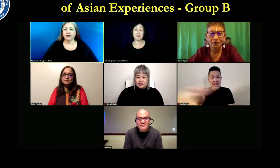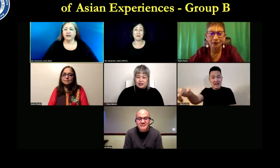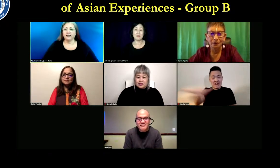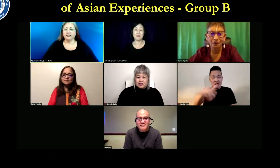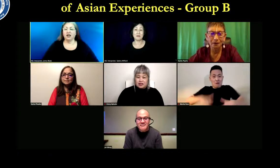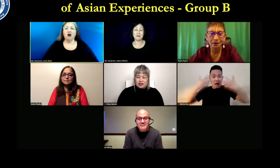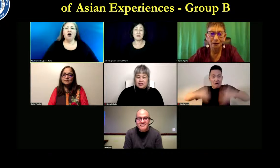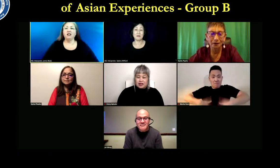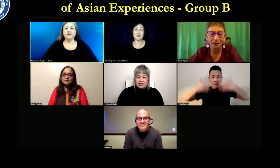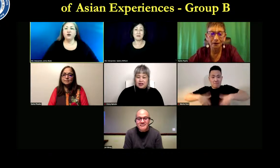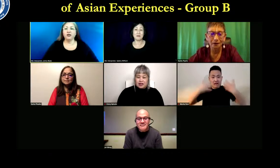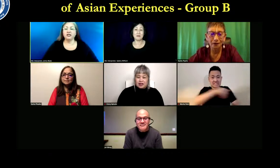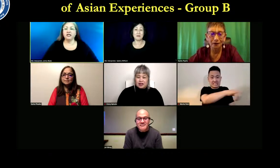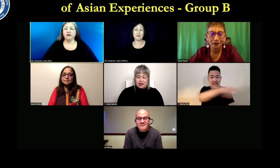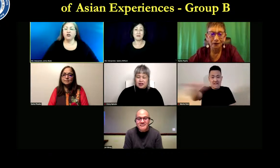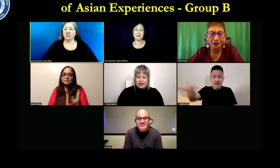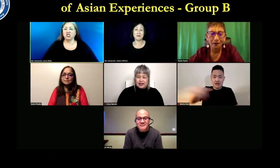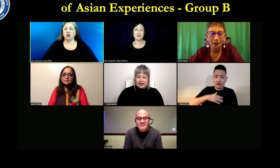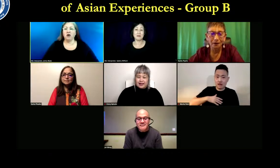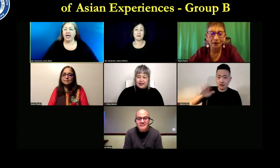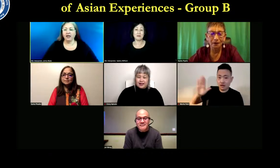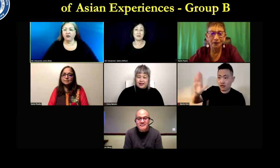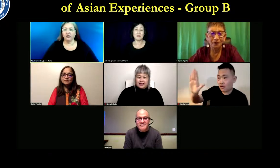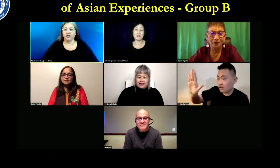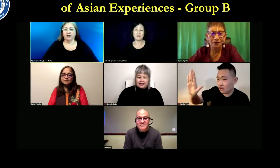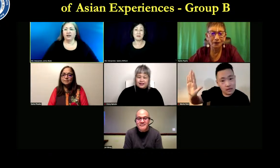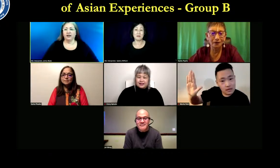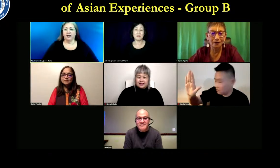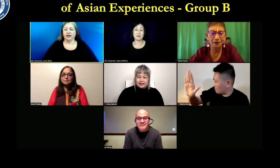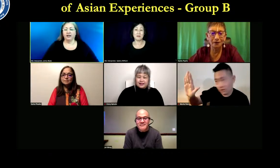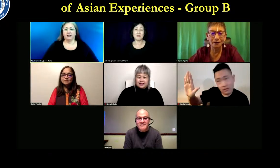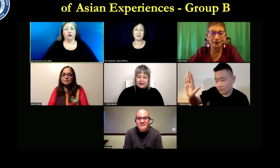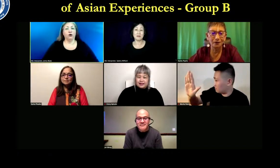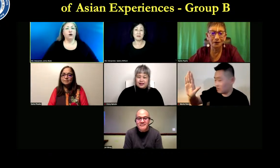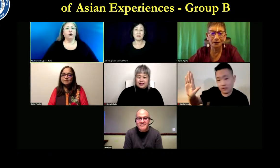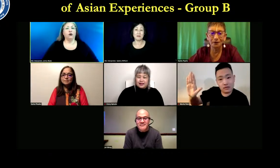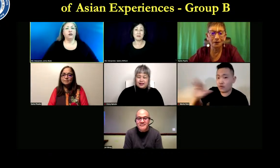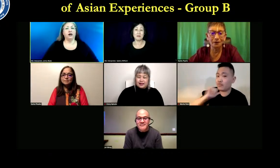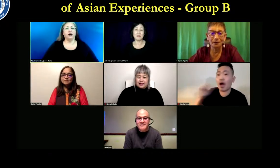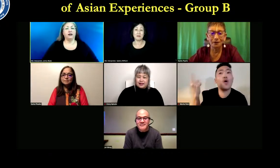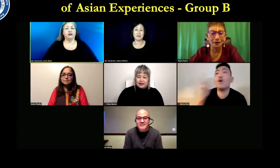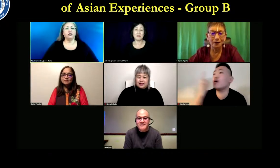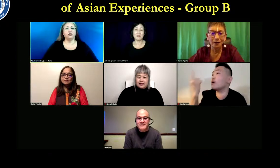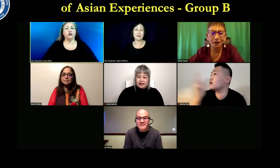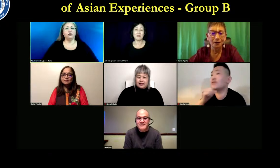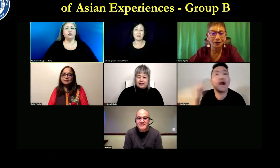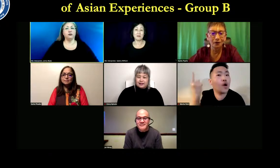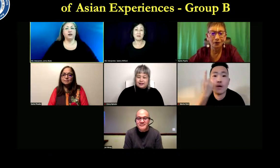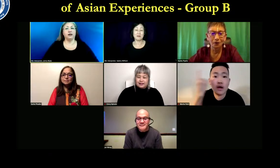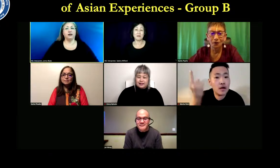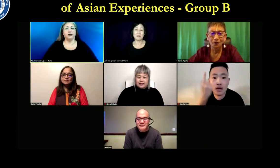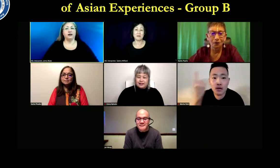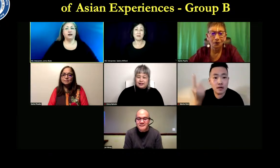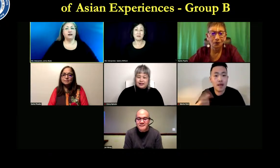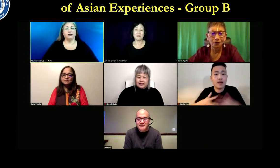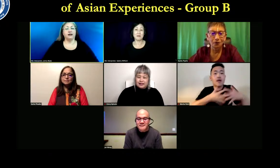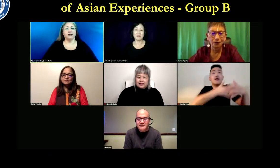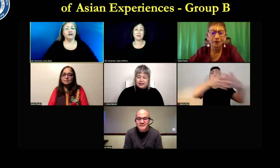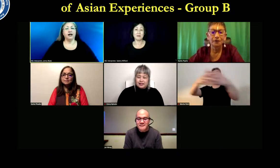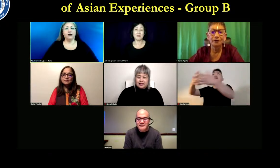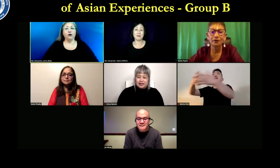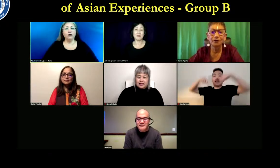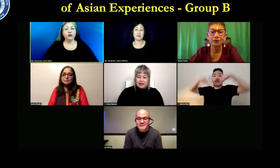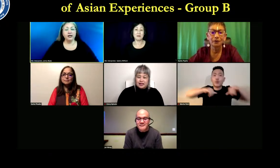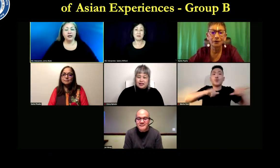classmates. They said, all of you are the same. You're so angry. And I said, oh, hold on. Excuse me.